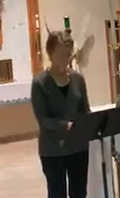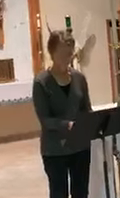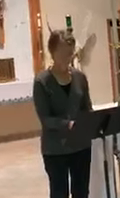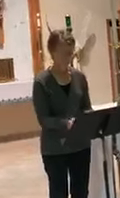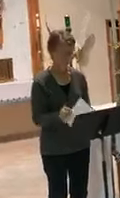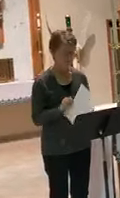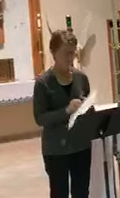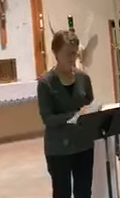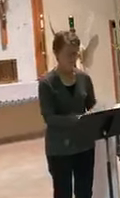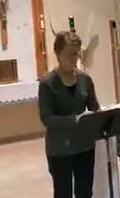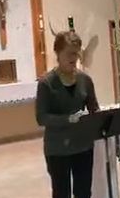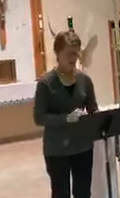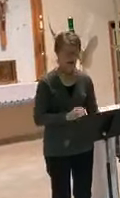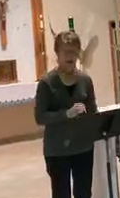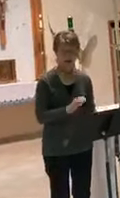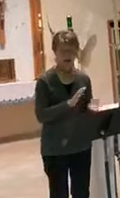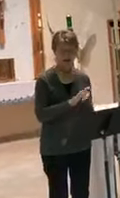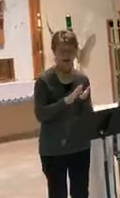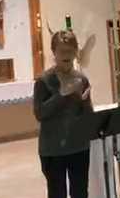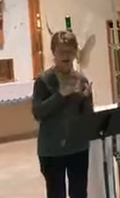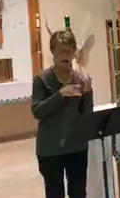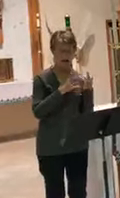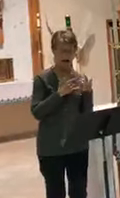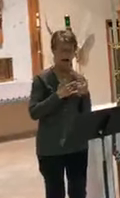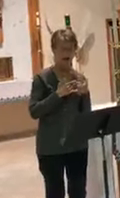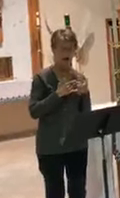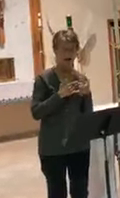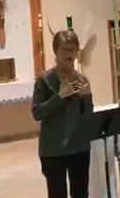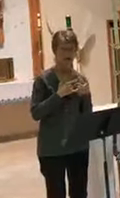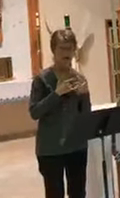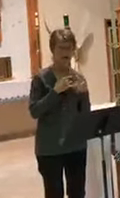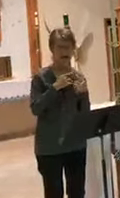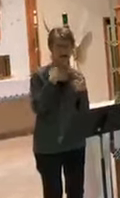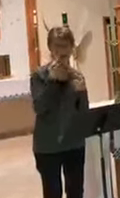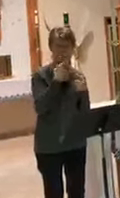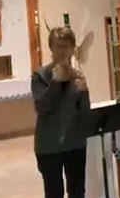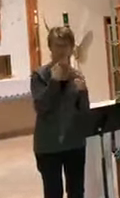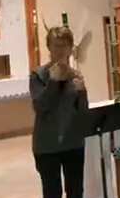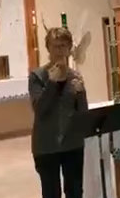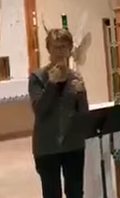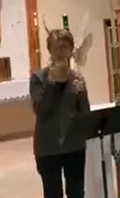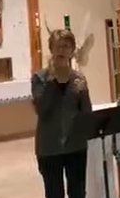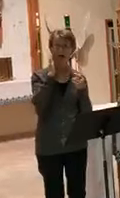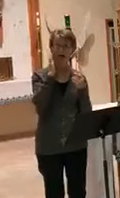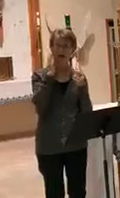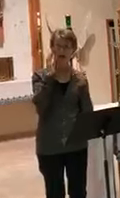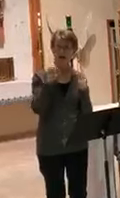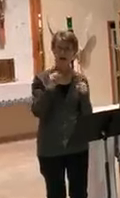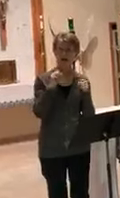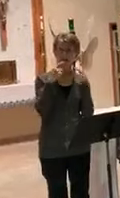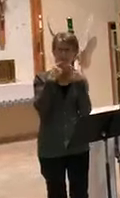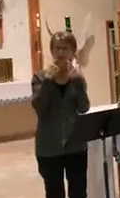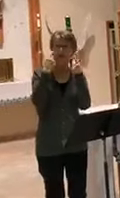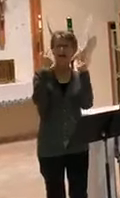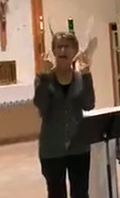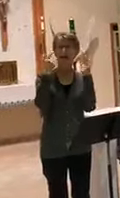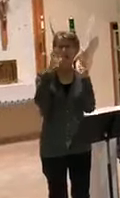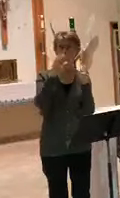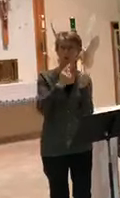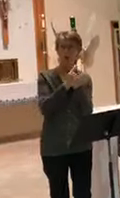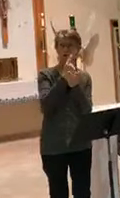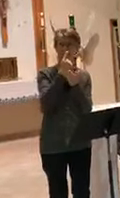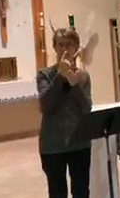Cleanse my heart and my lips, Almighty God, that I may worthily and fittingly proclaim your holy gospel.